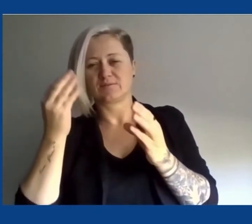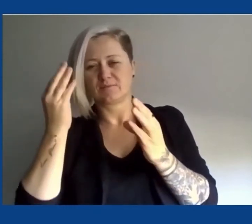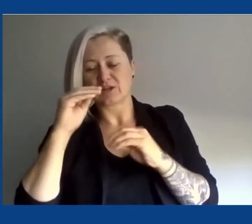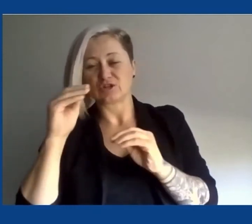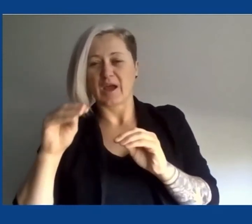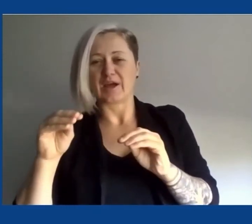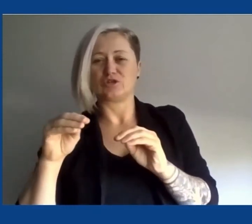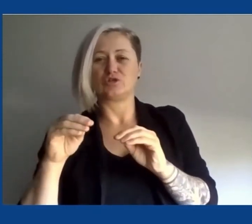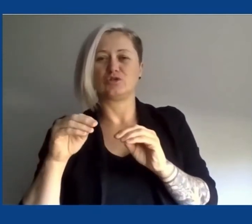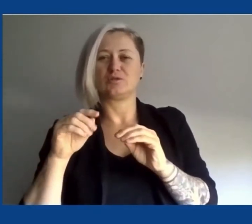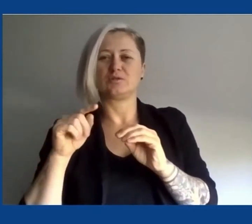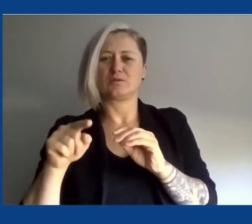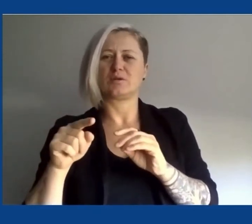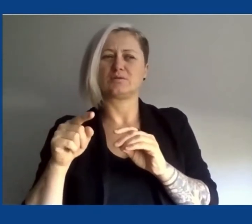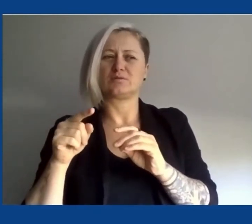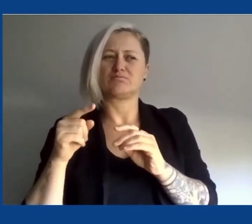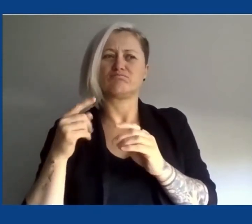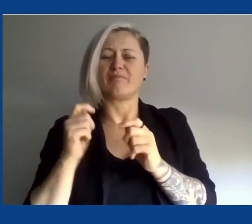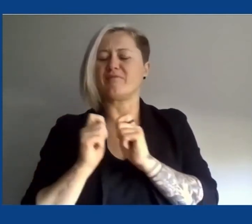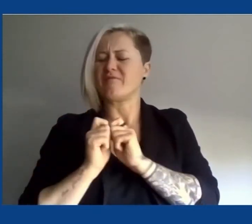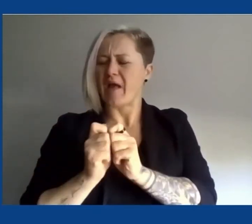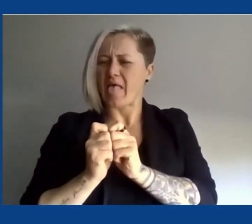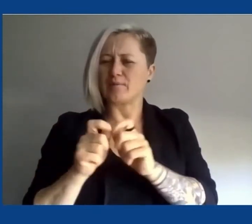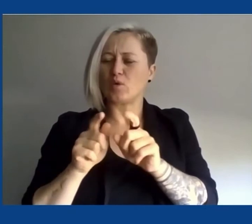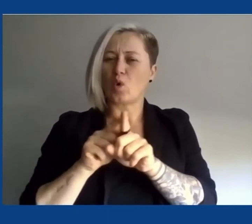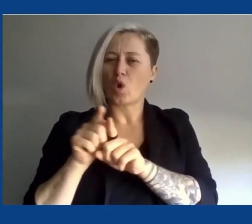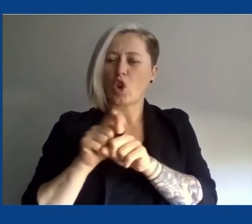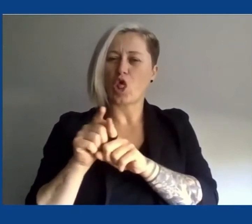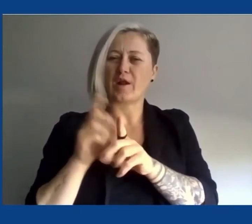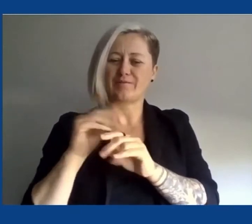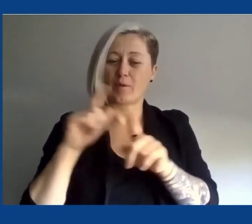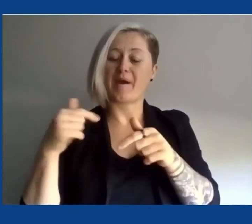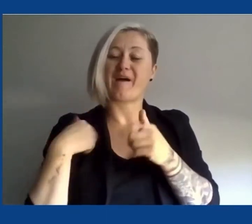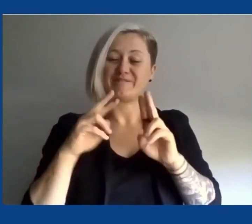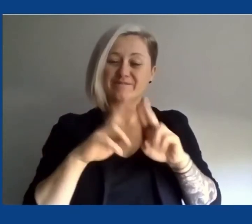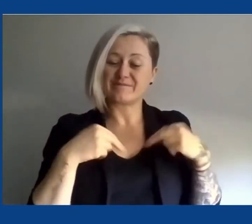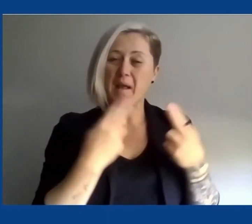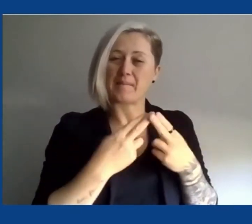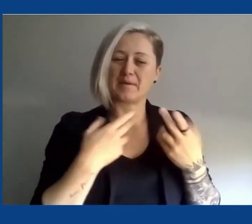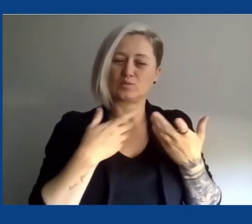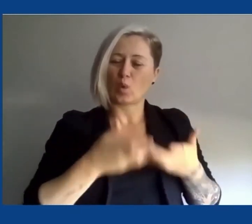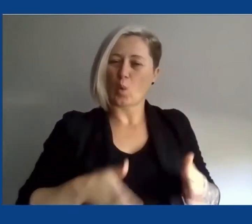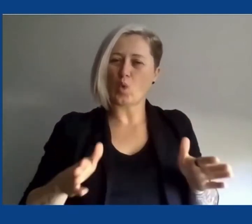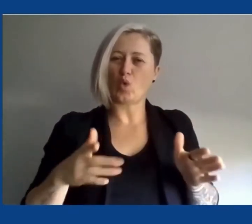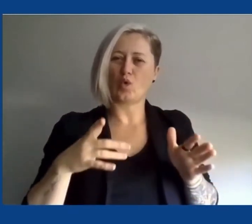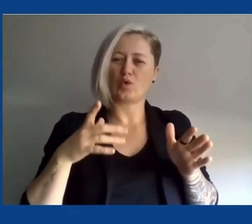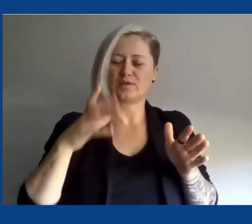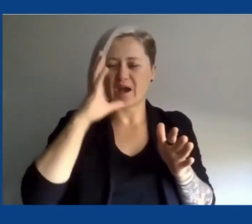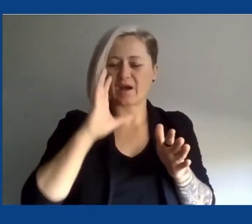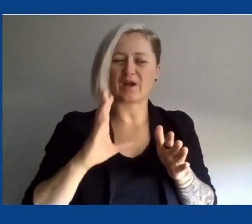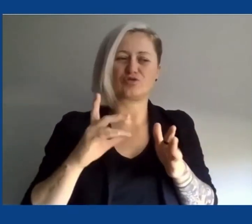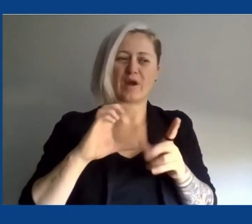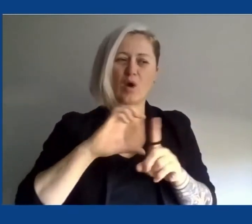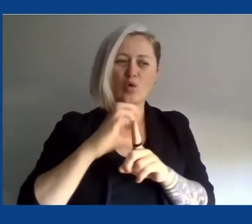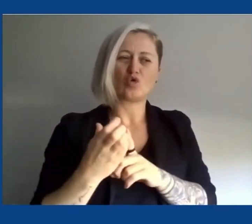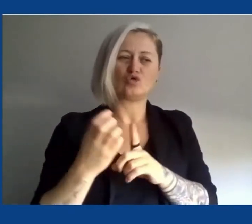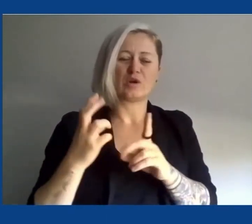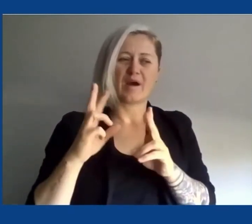lose extremely valuable learnings from our families, our country, our culture, our language, and so